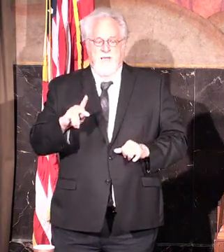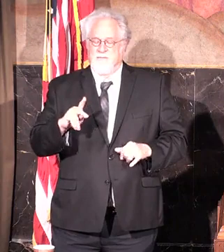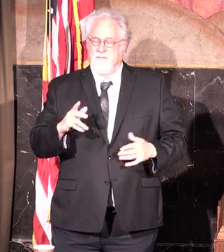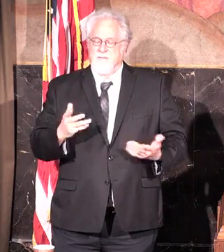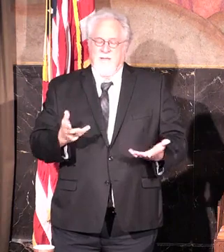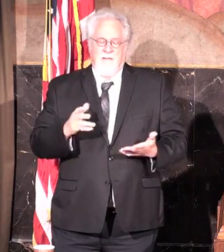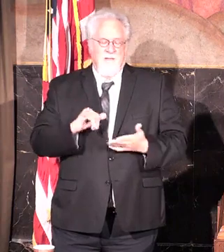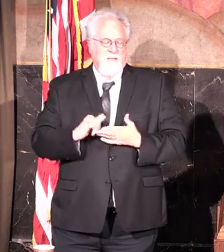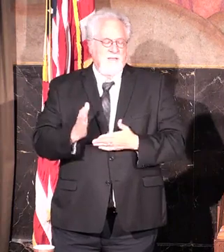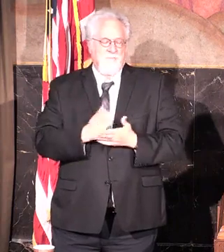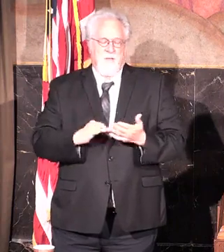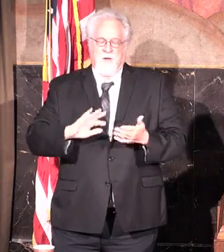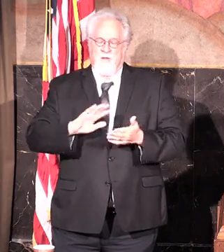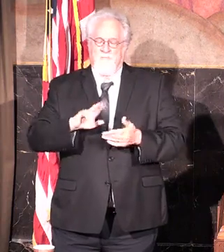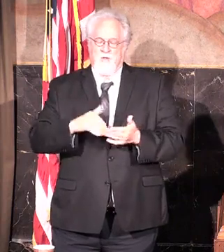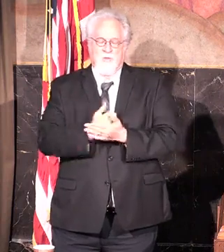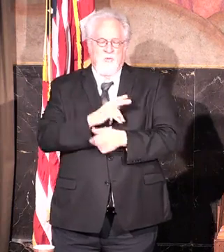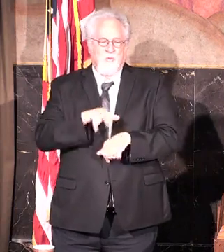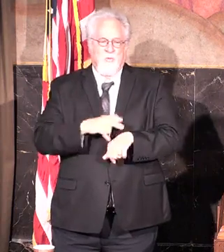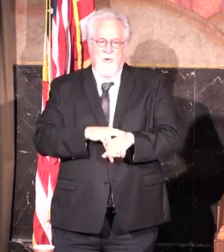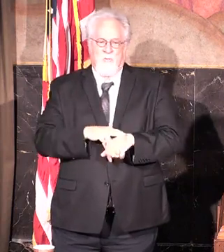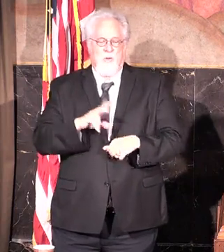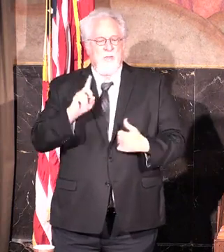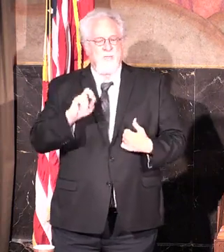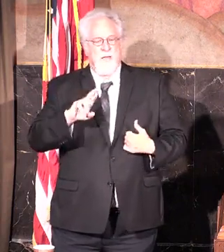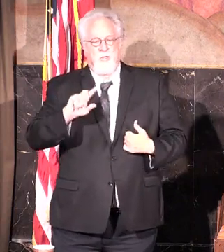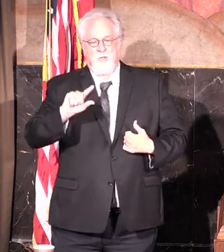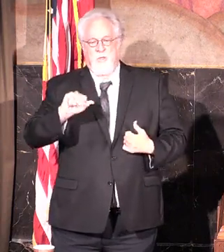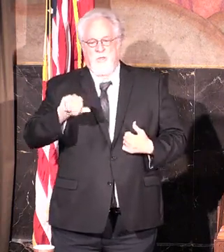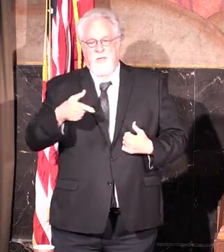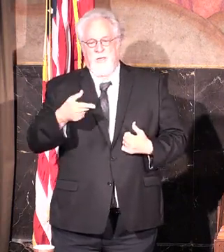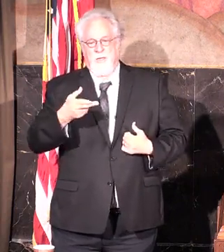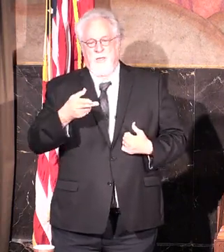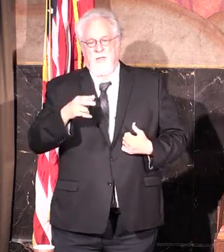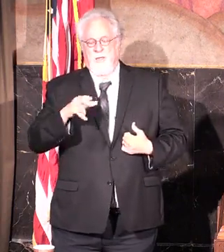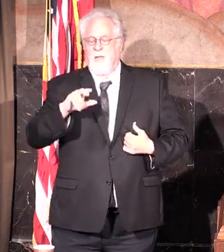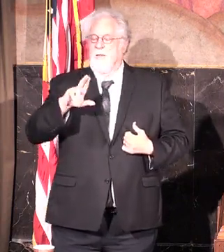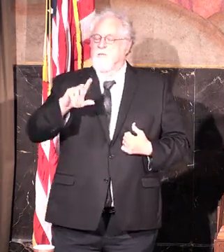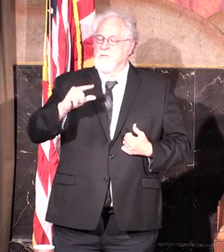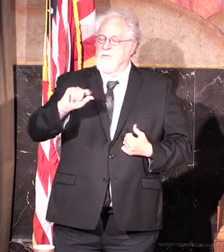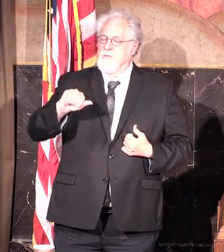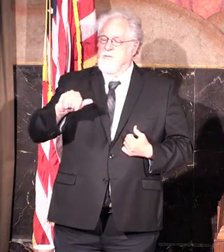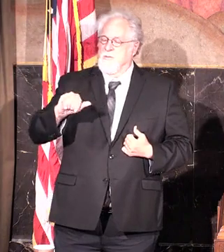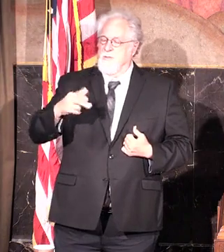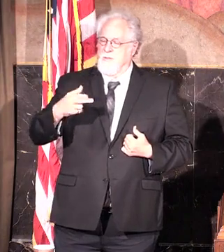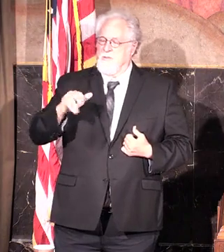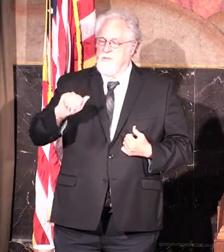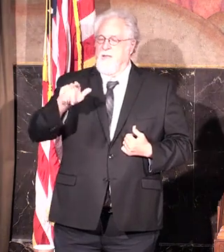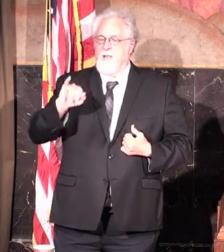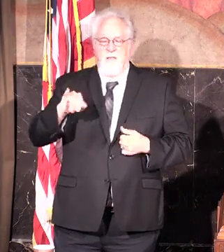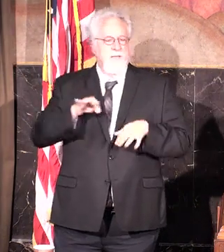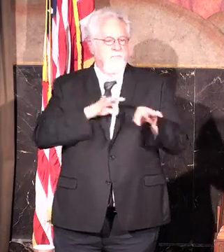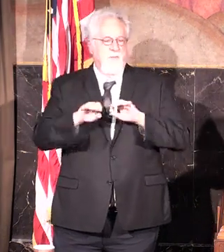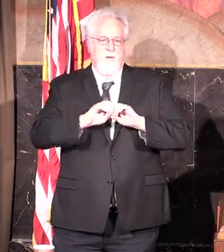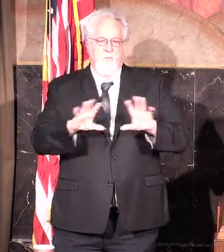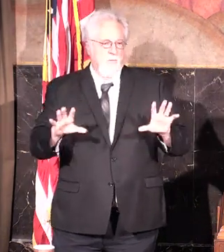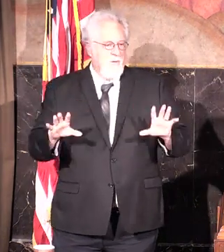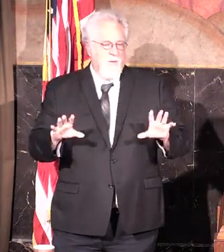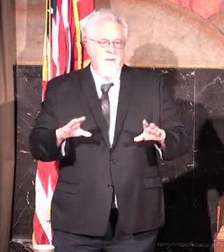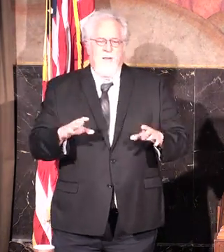just part of the new normal. I think Dr. Gottlieb explained it extremely well, and I just think people need to be